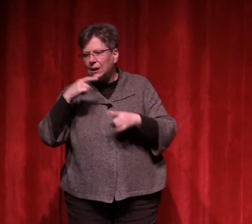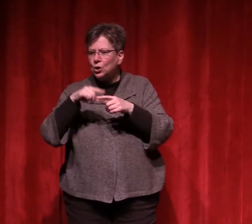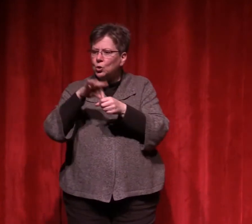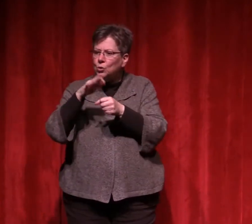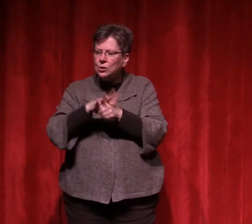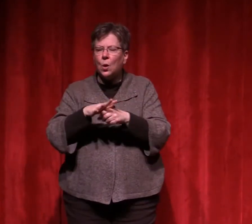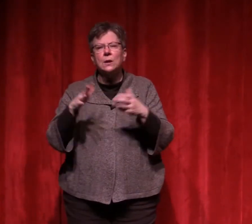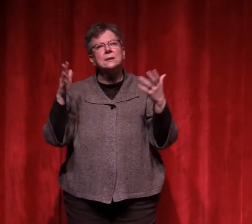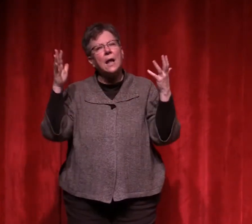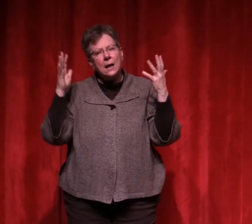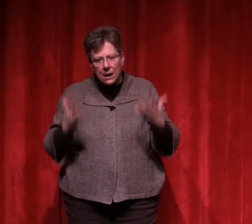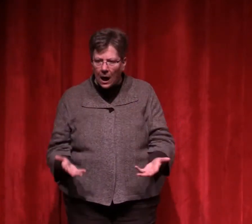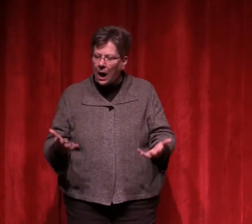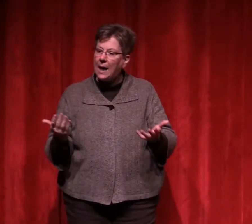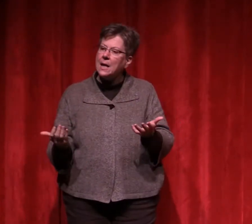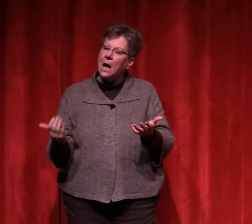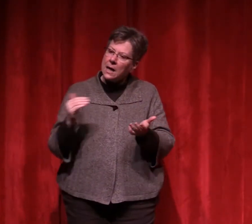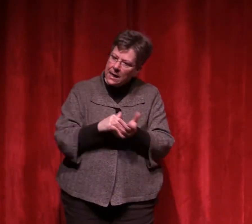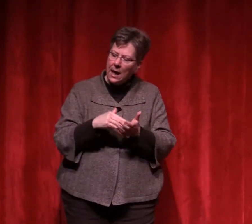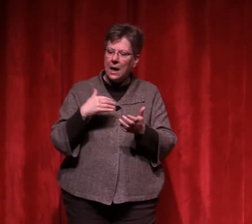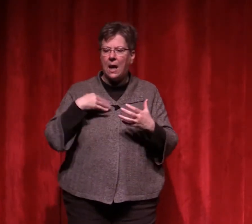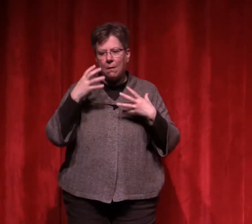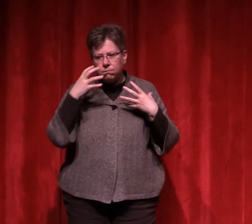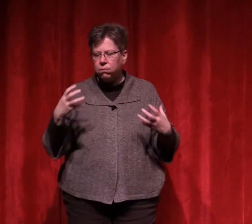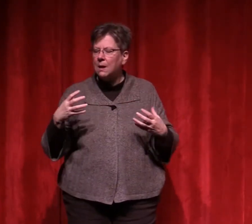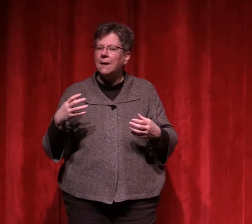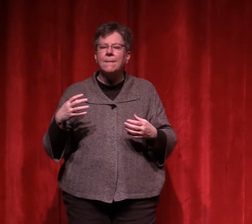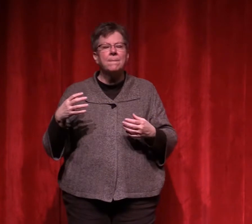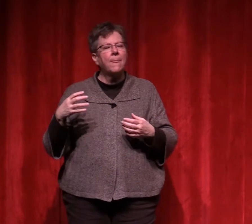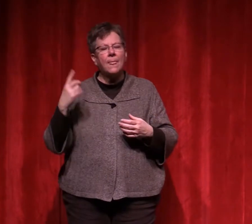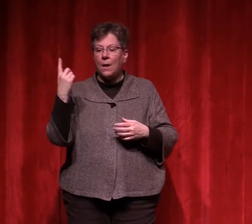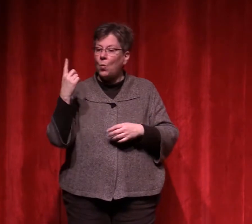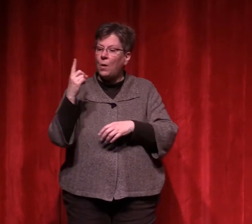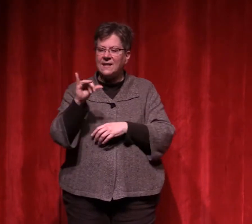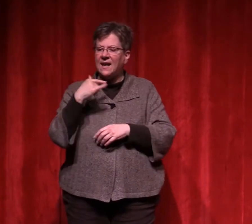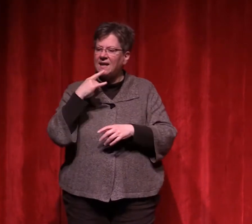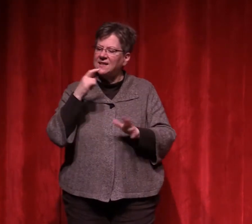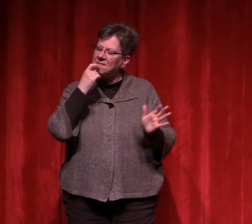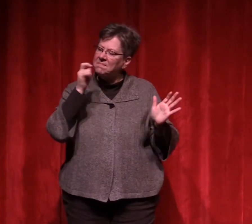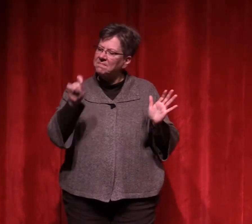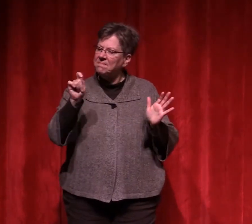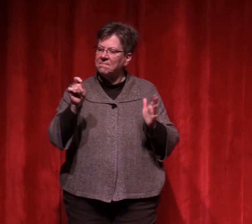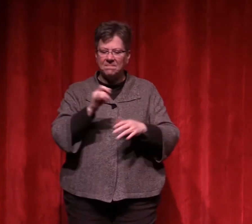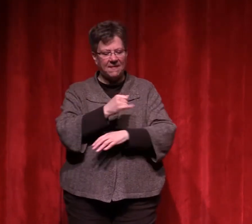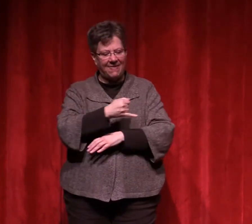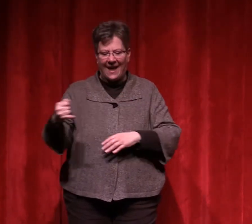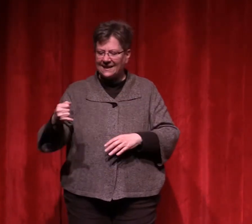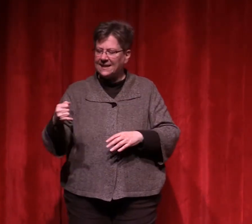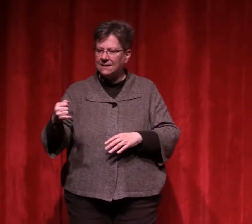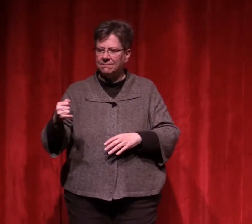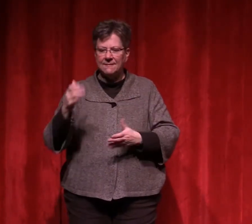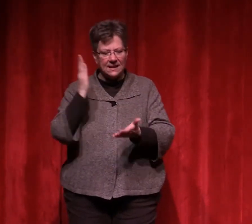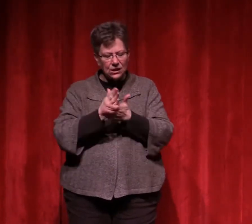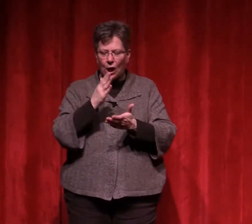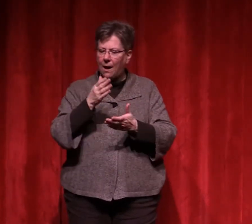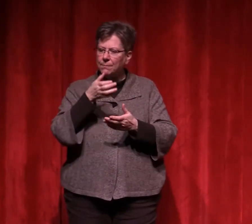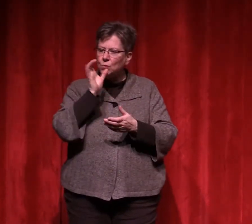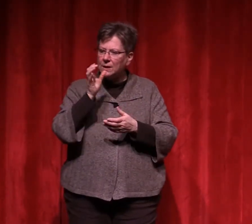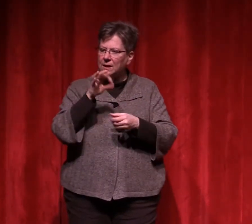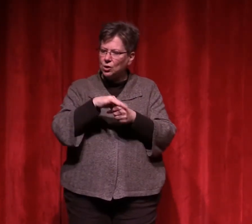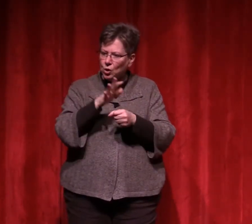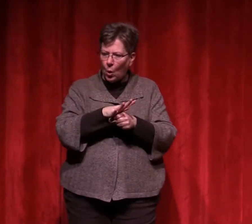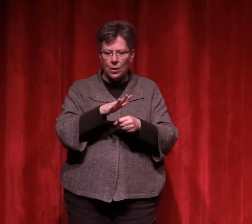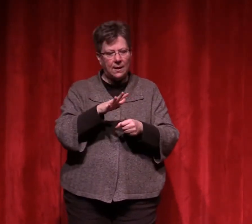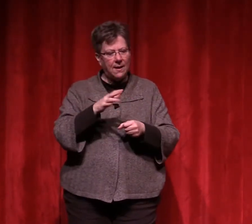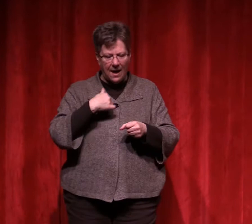keep going on. So one day, I said, that's it. Quit drinking soda. I'm